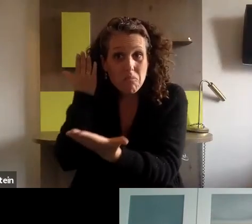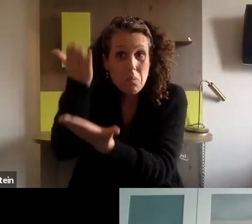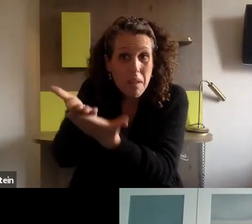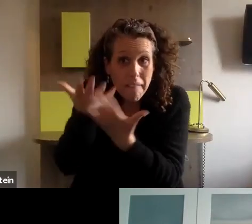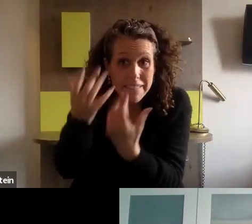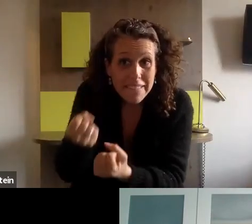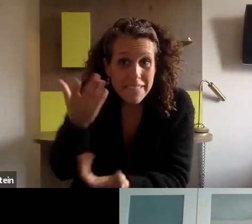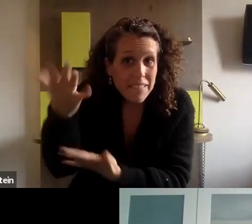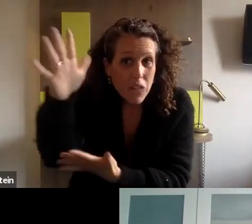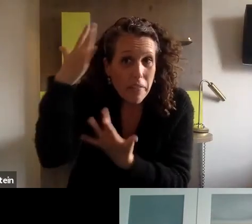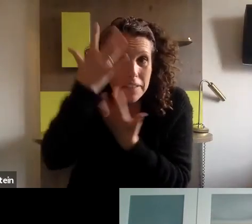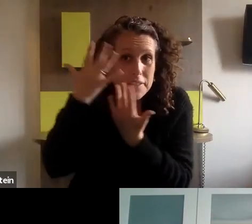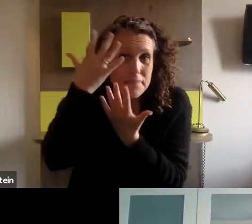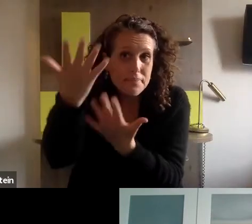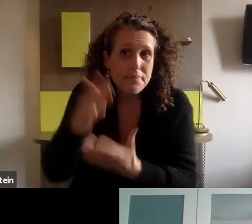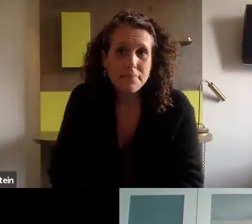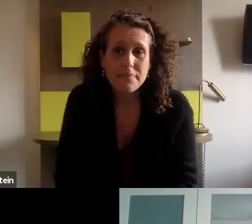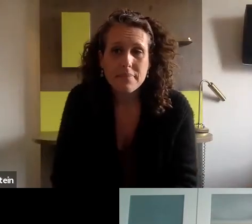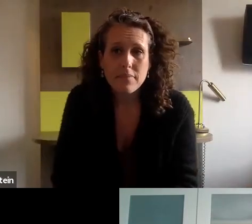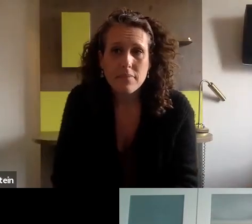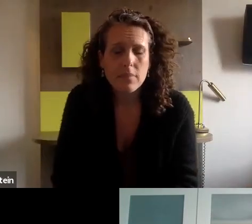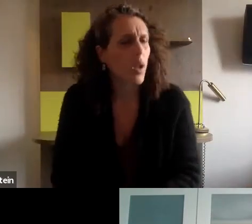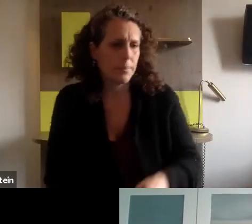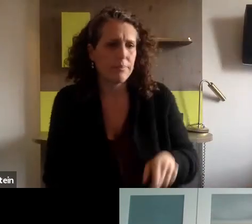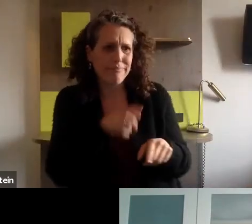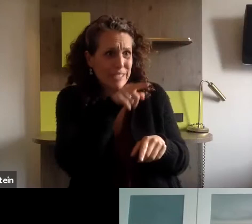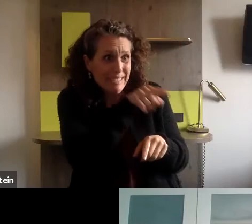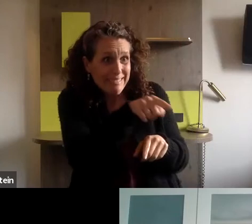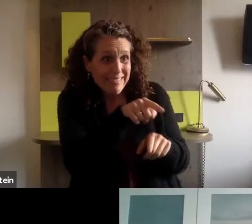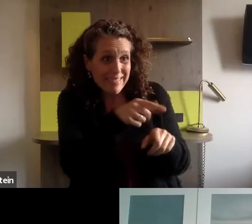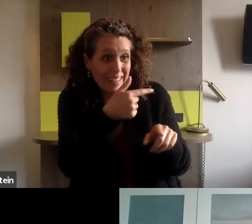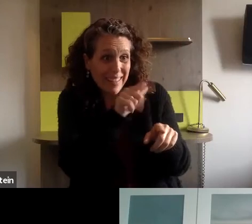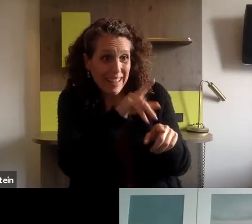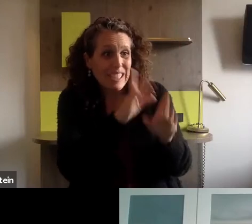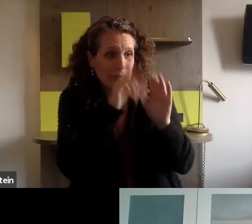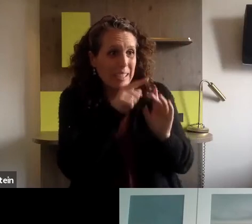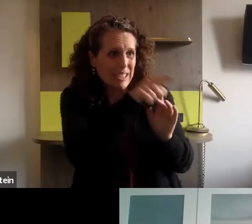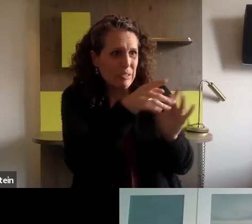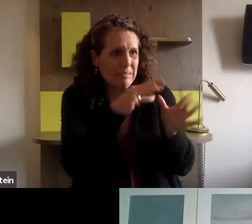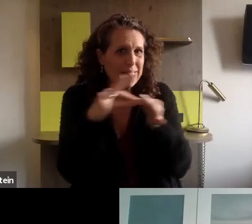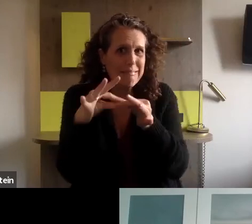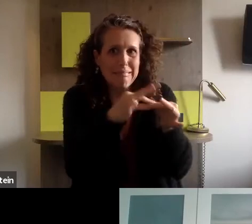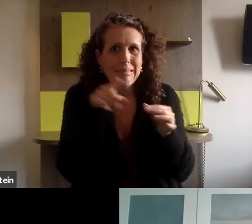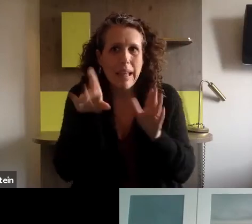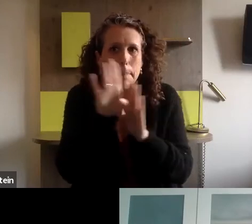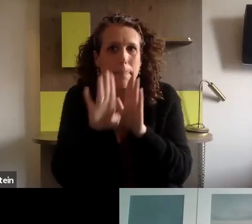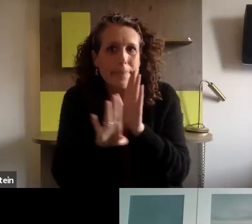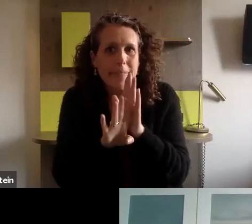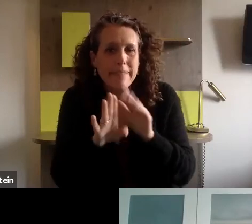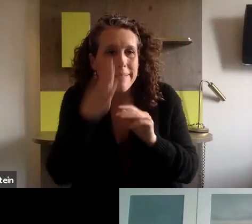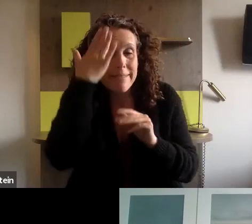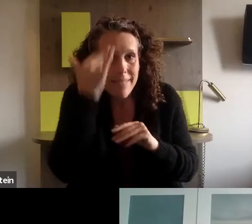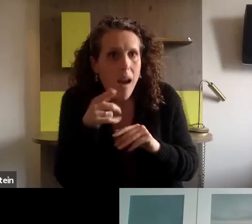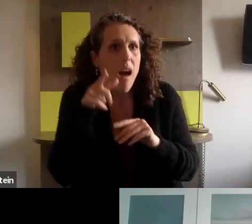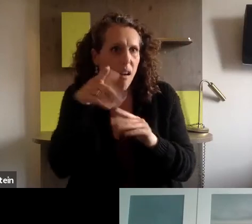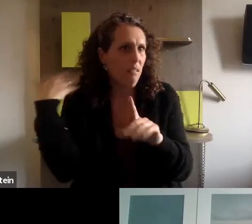I think you should definitely contact Beppy, who is also on this webinar, because they did a lot of test